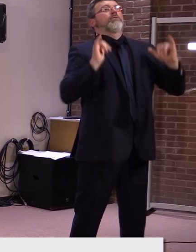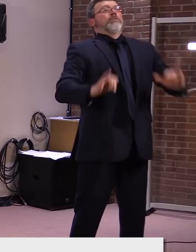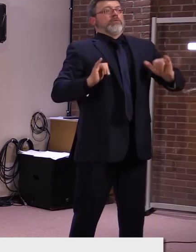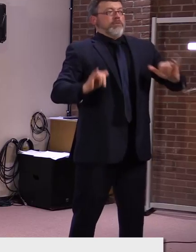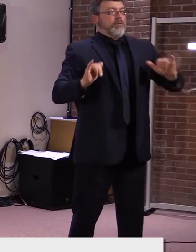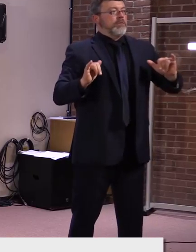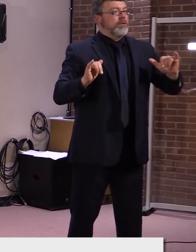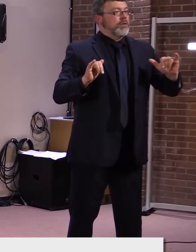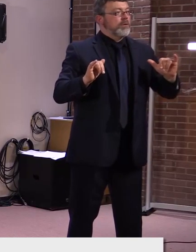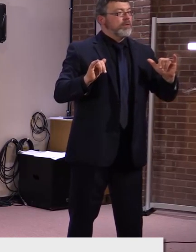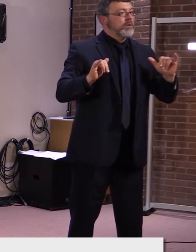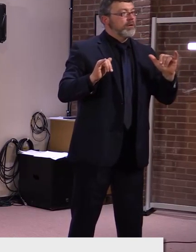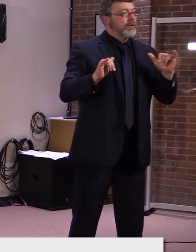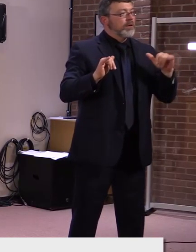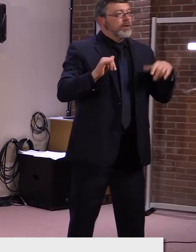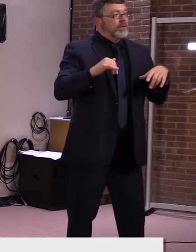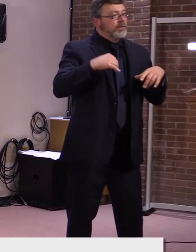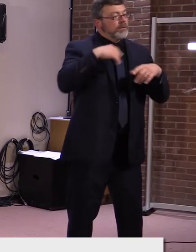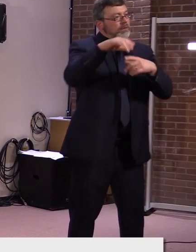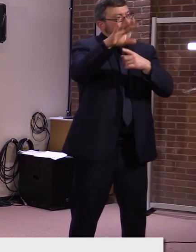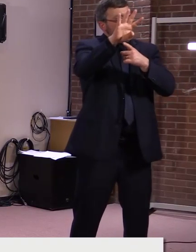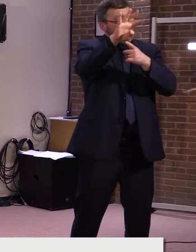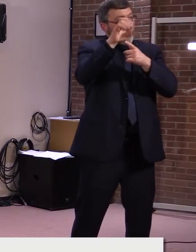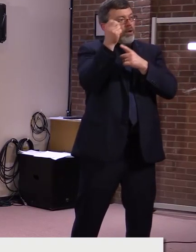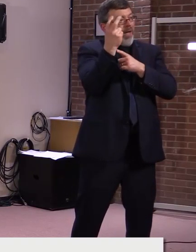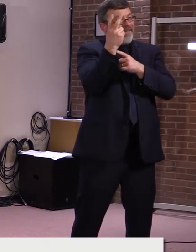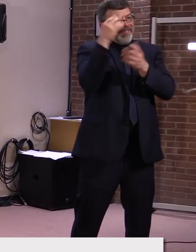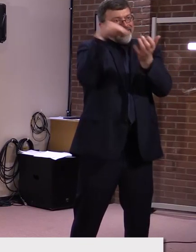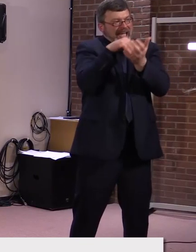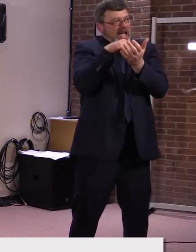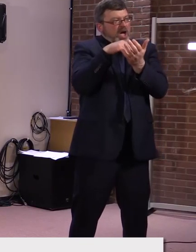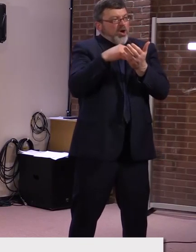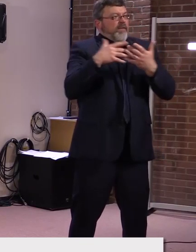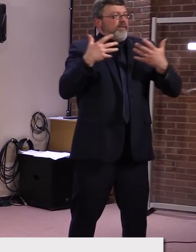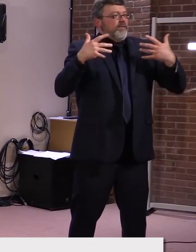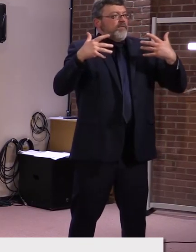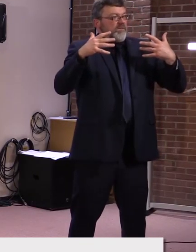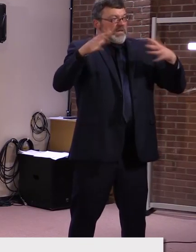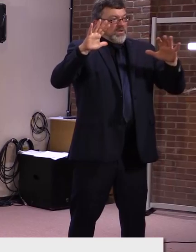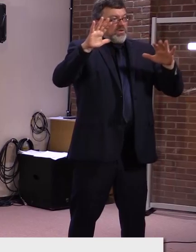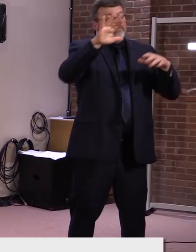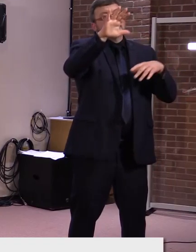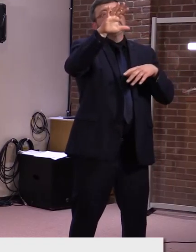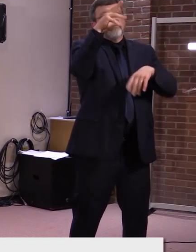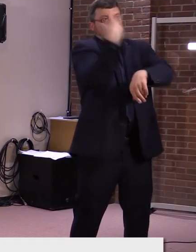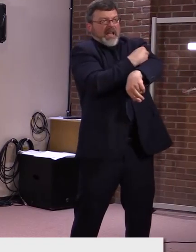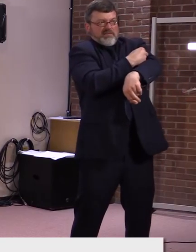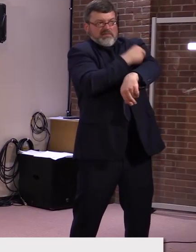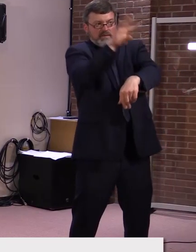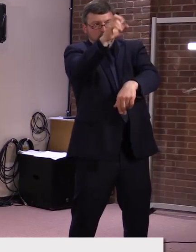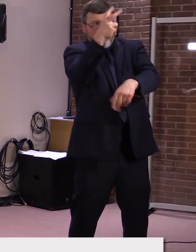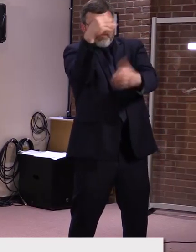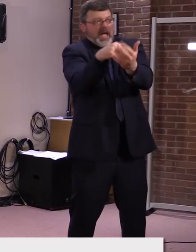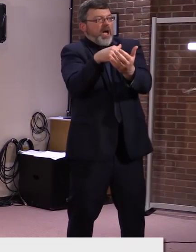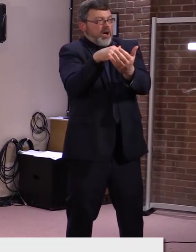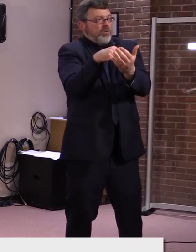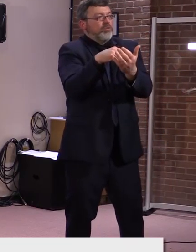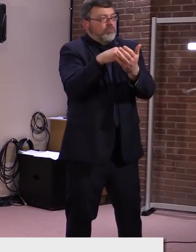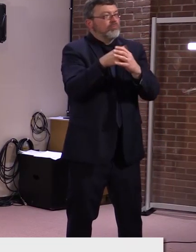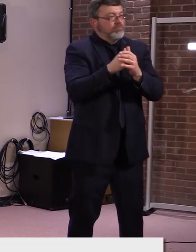412,806 Vermonters have been vaccinated with at least one dose. Let me just go through the statistics because different people use